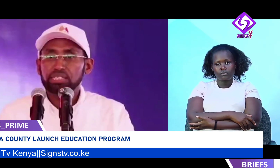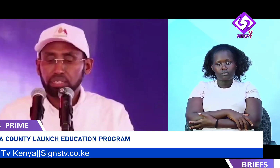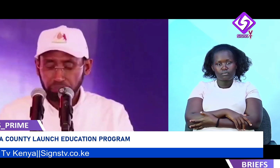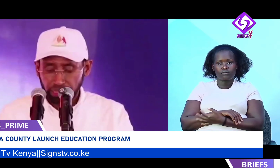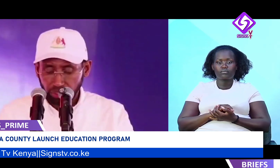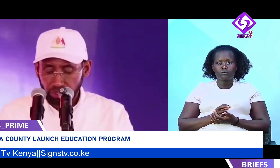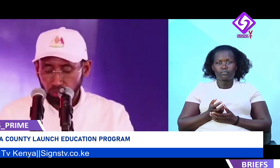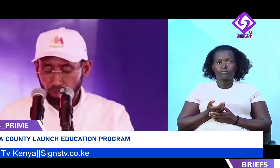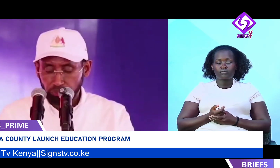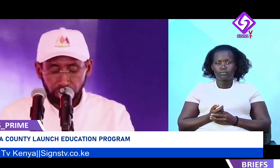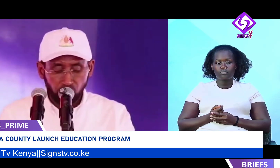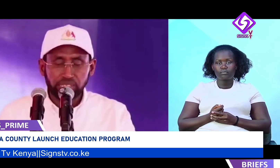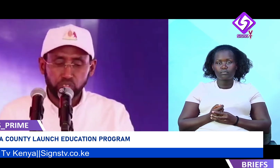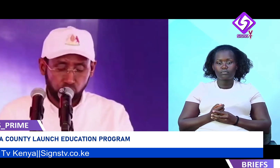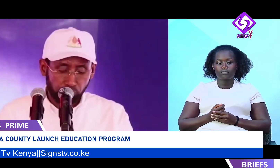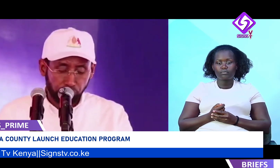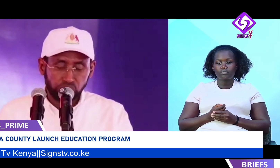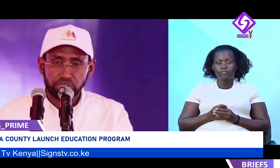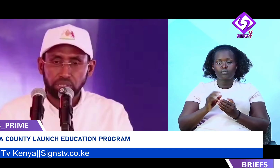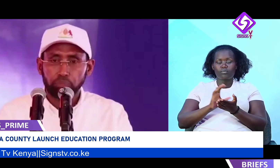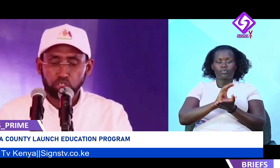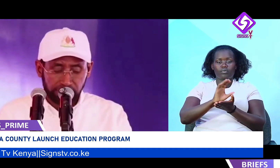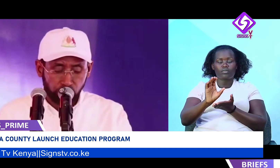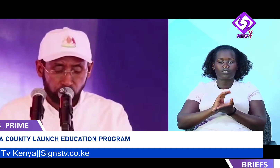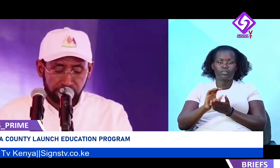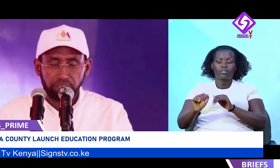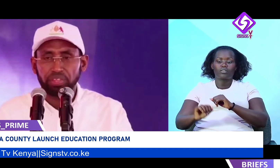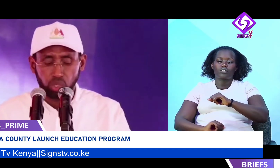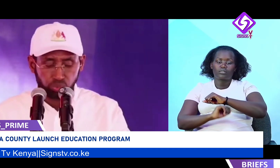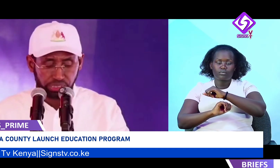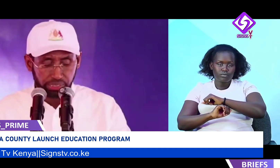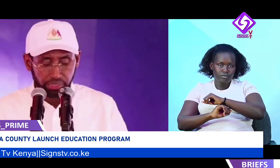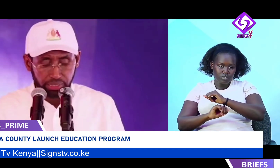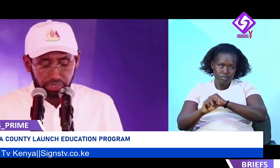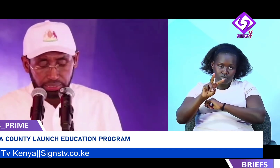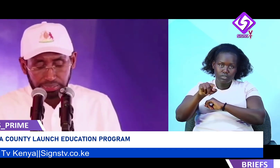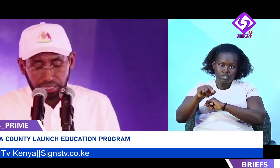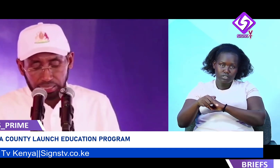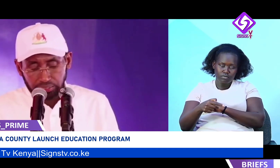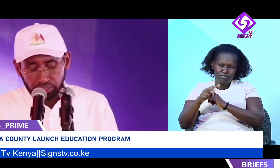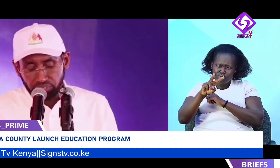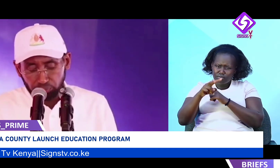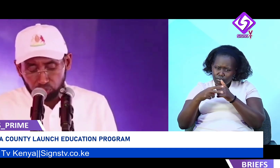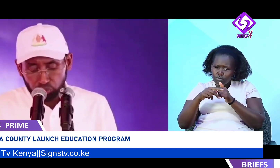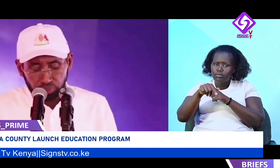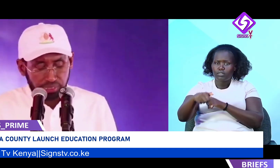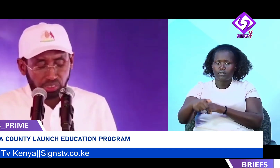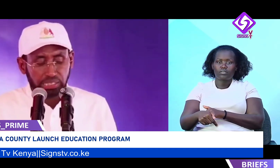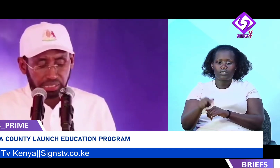60 million will be allocated to support approximately 27,000 targeted vulnerable students in tertiary